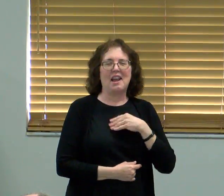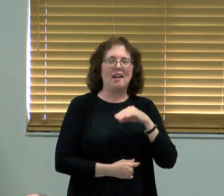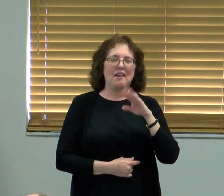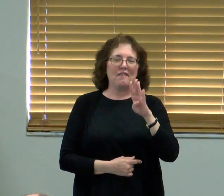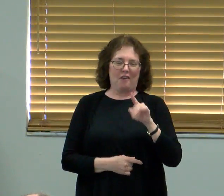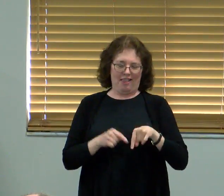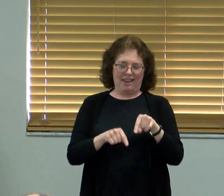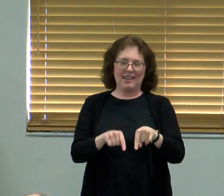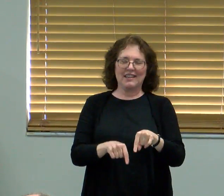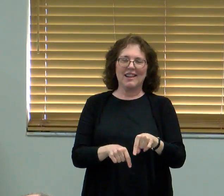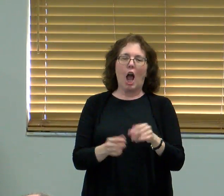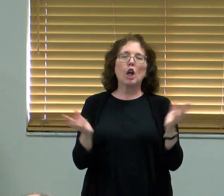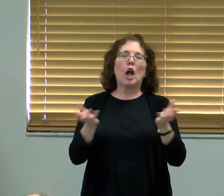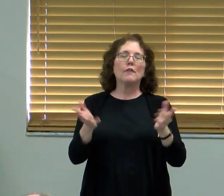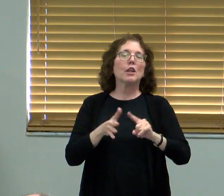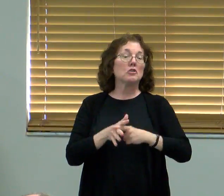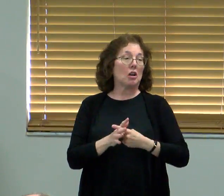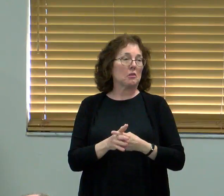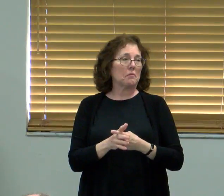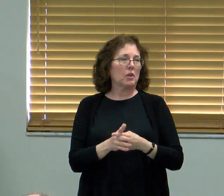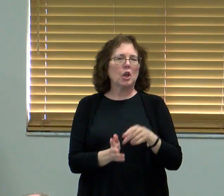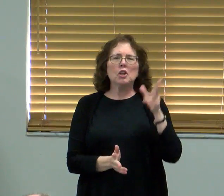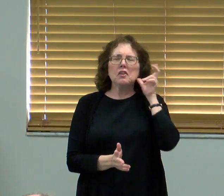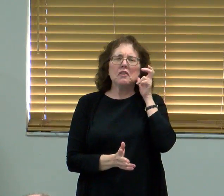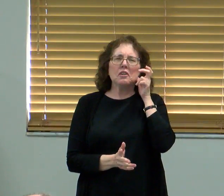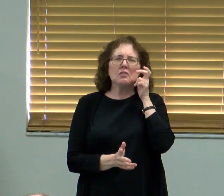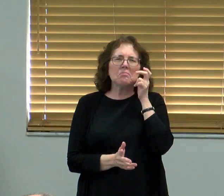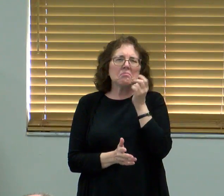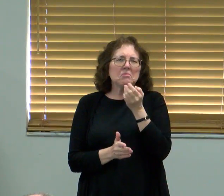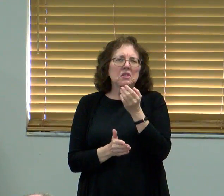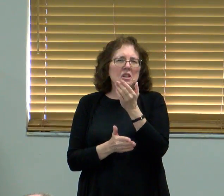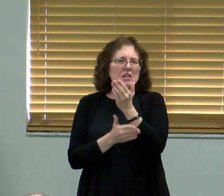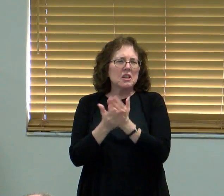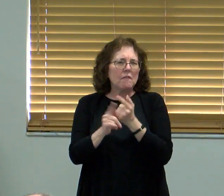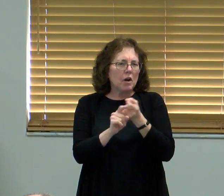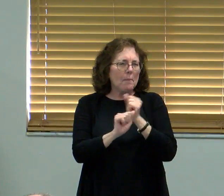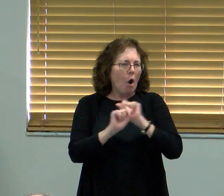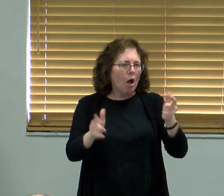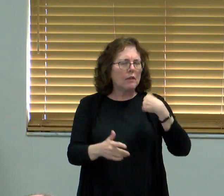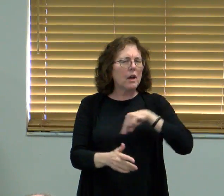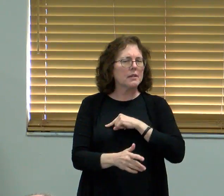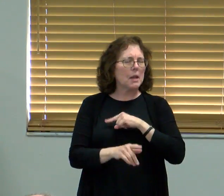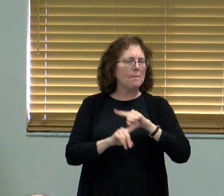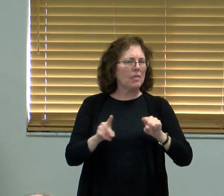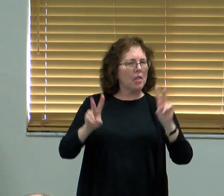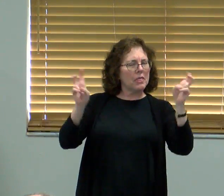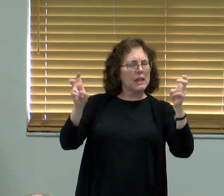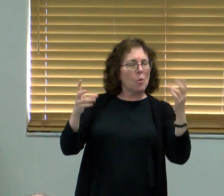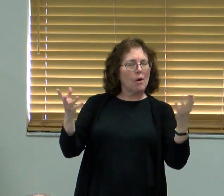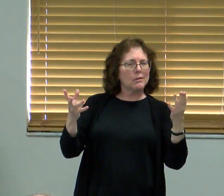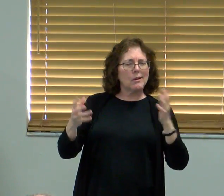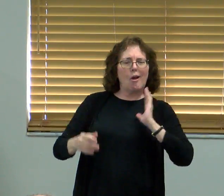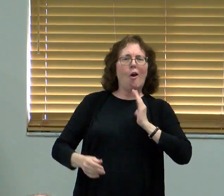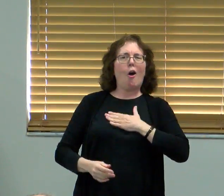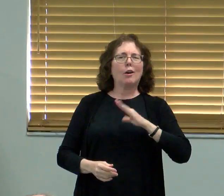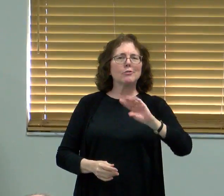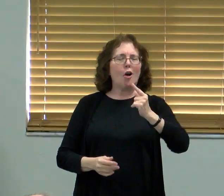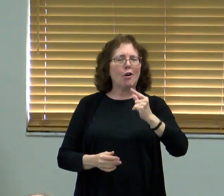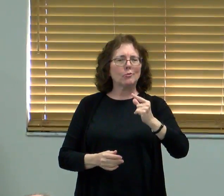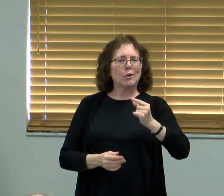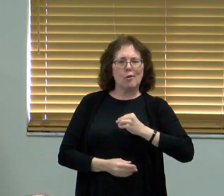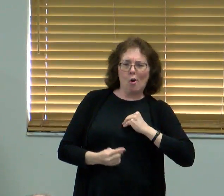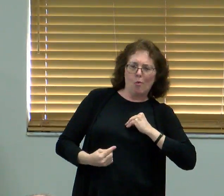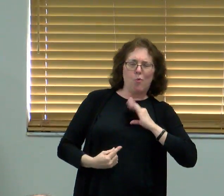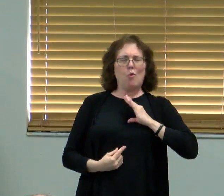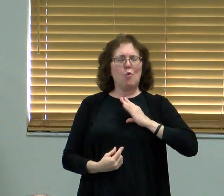starter. So you have heard a tidbit from all of us, but it seems the common theme is that our dogs will restore our feelings of